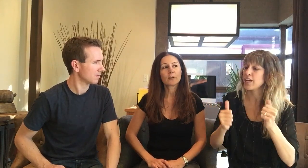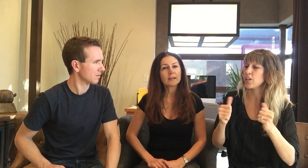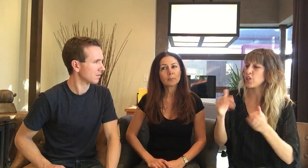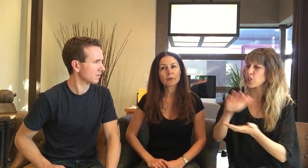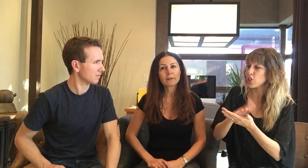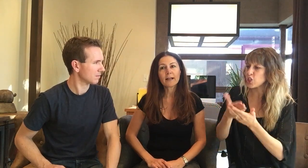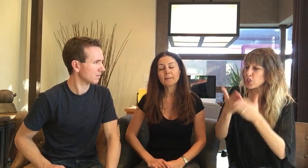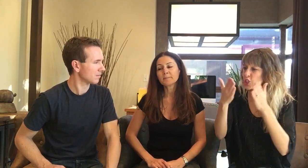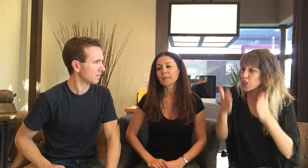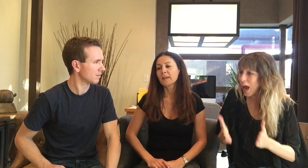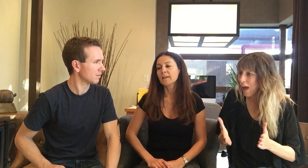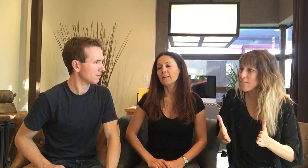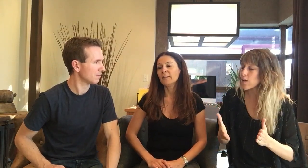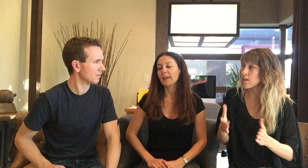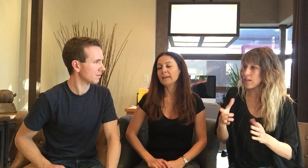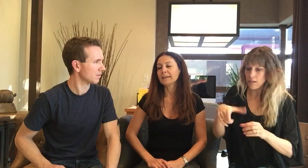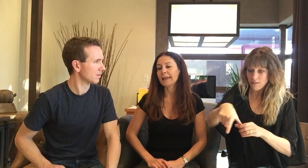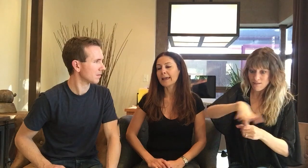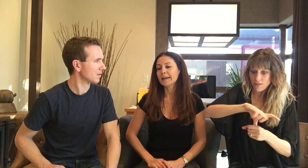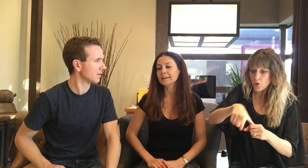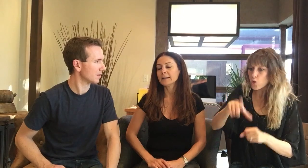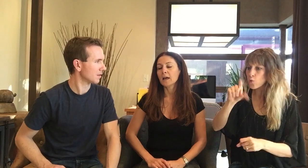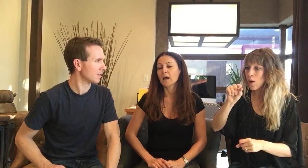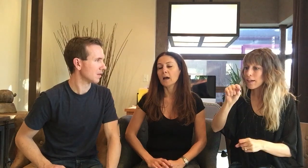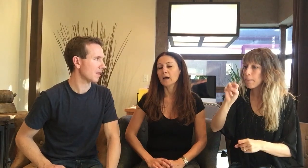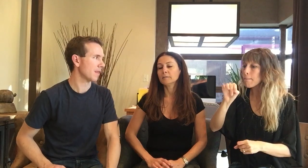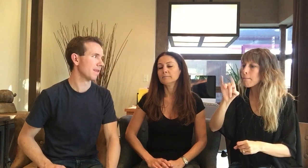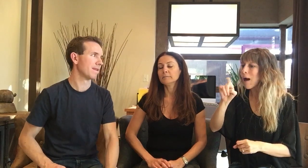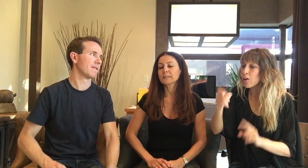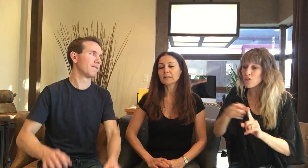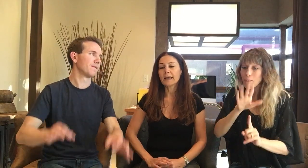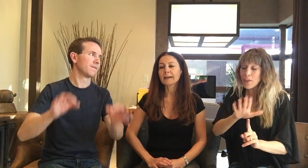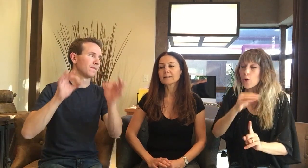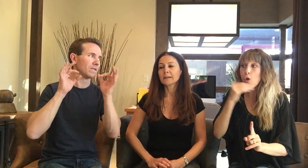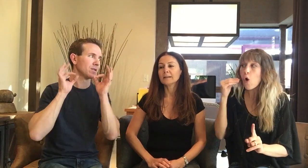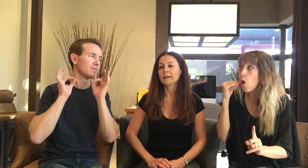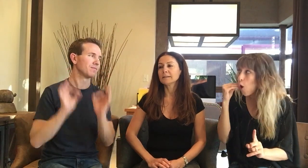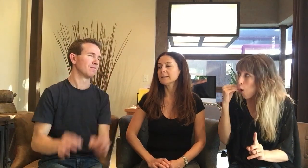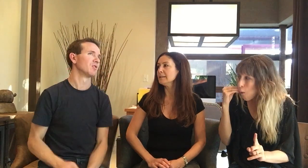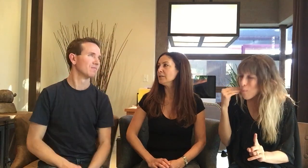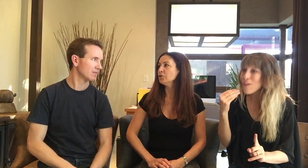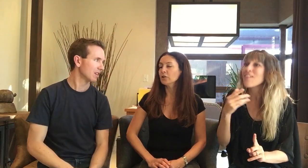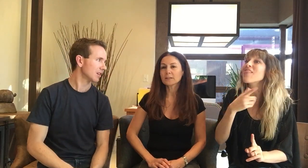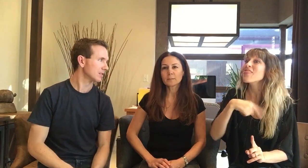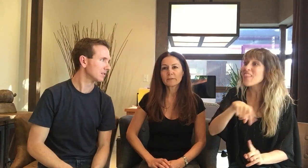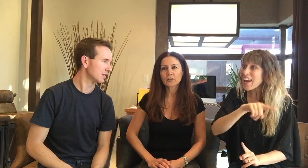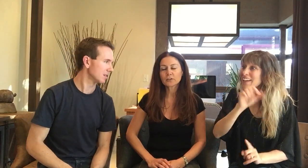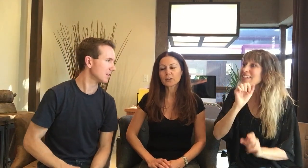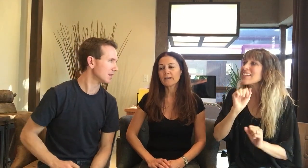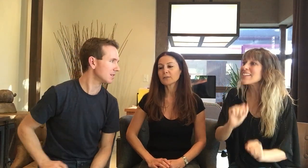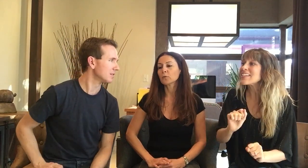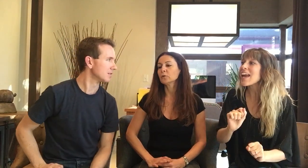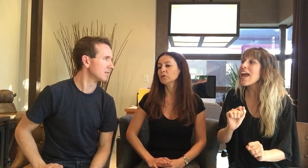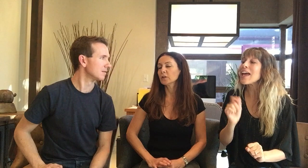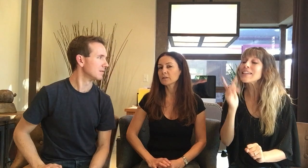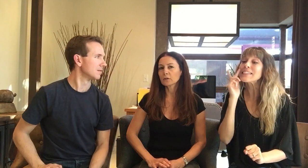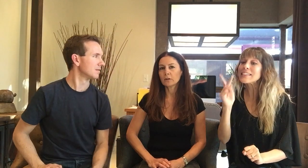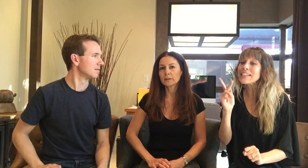created a profile. They can select and see just the professional chefs, or just the culinary